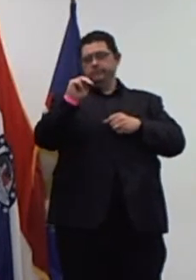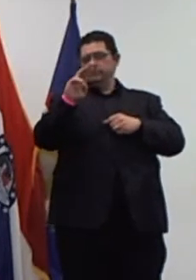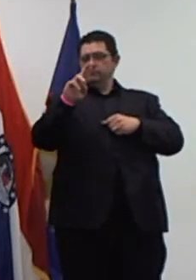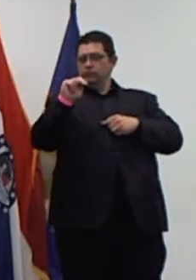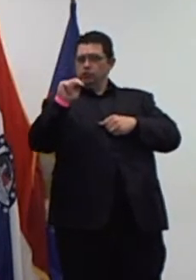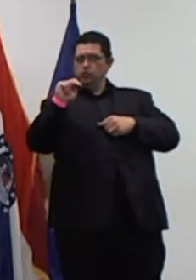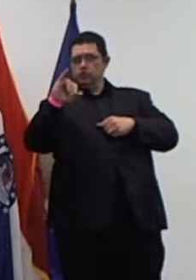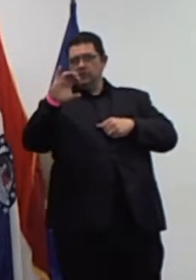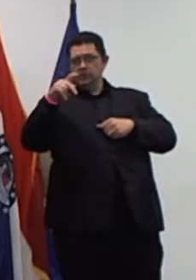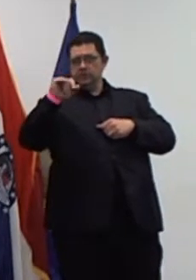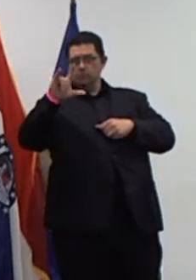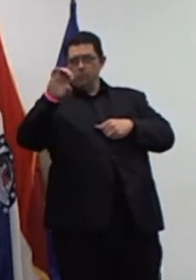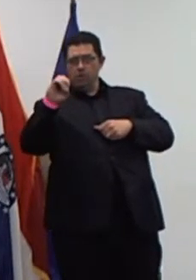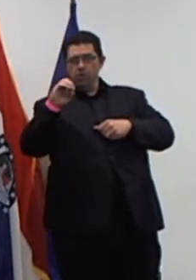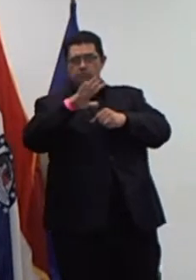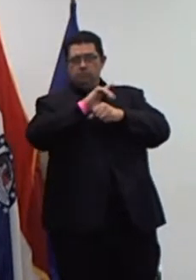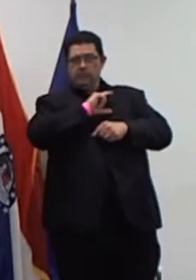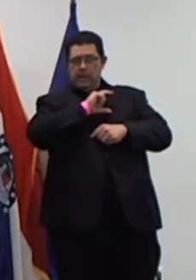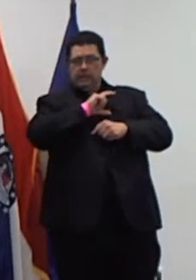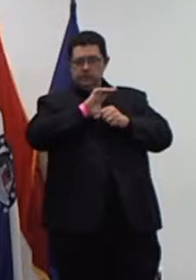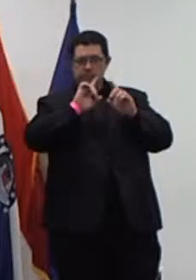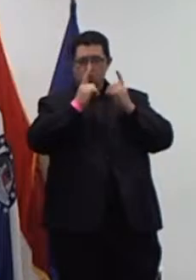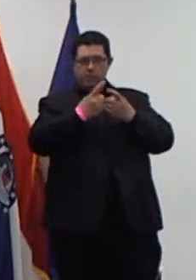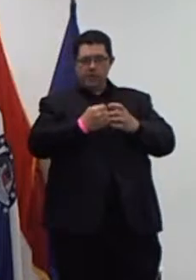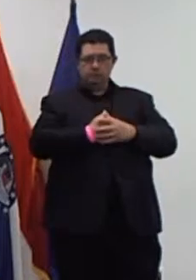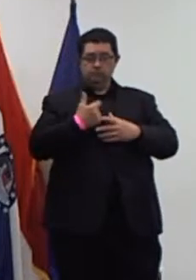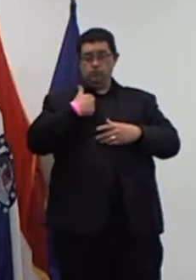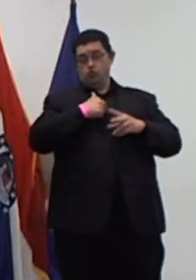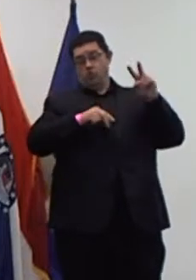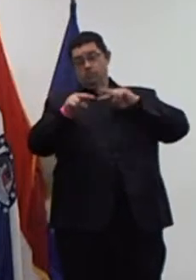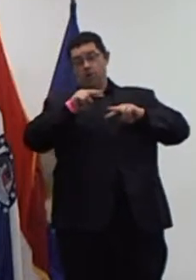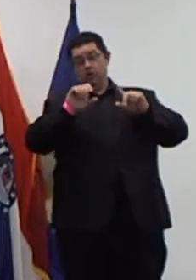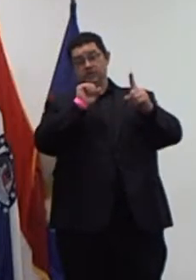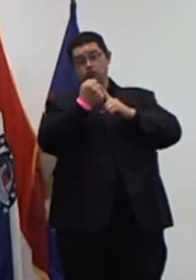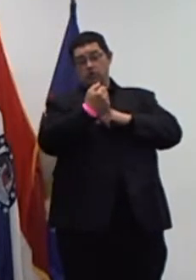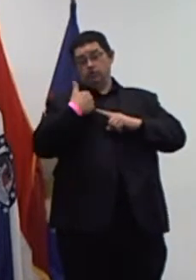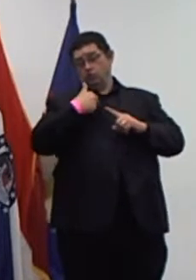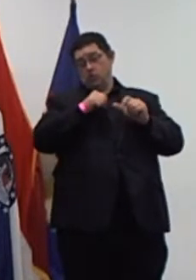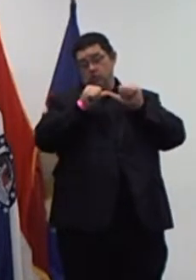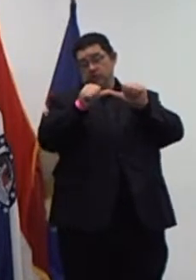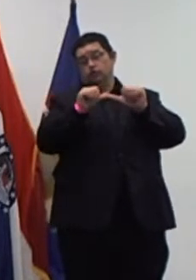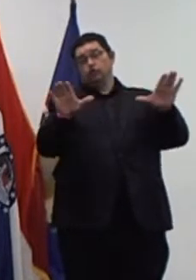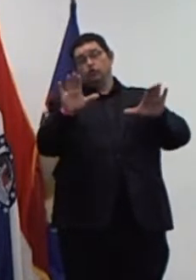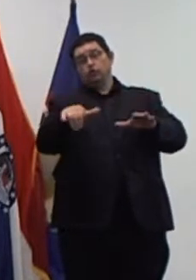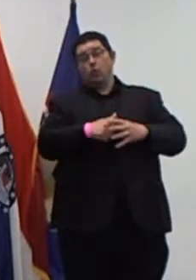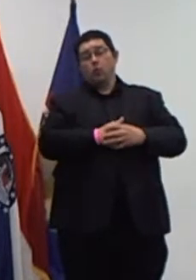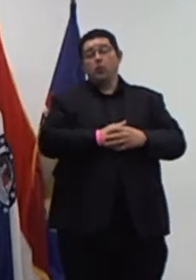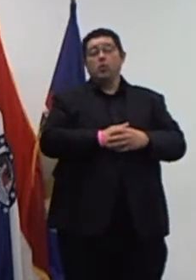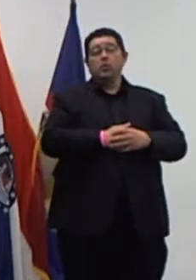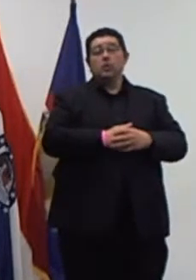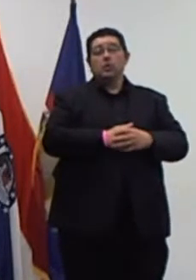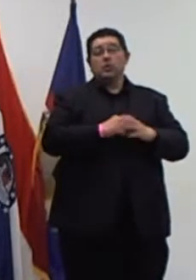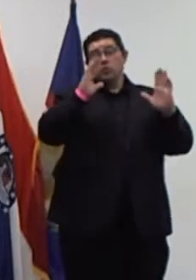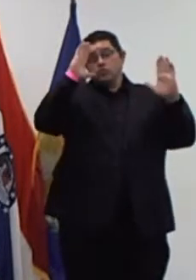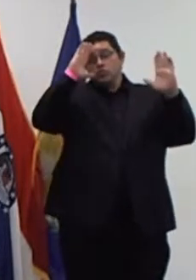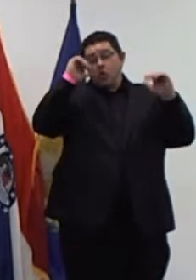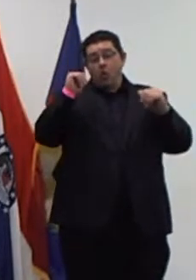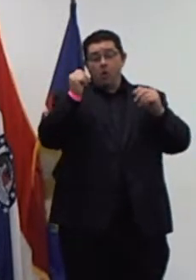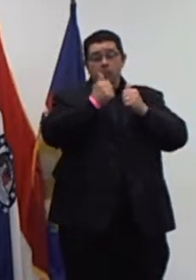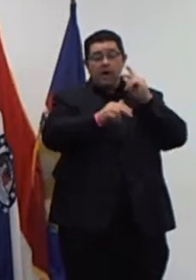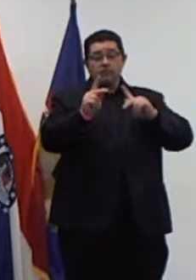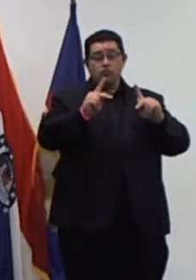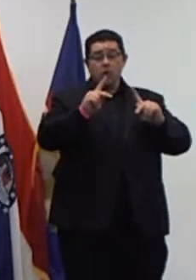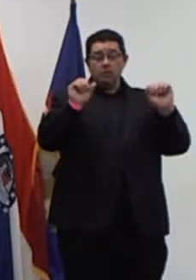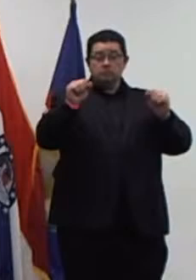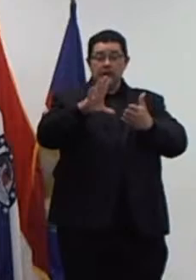We certainly are monitoring the situation, and will continue to do so. We hope that everyone can learn from